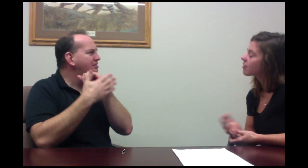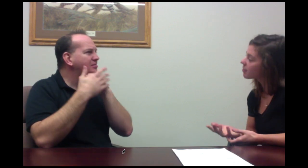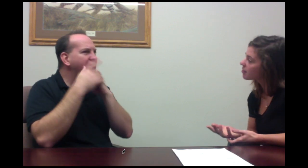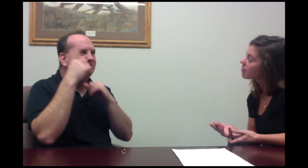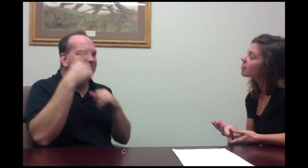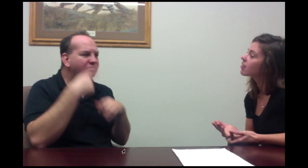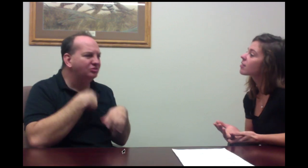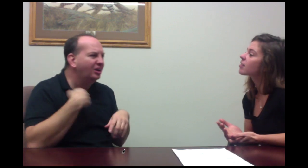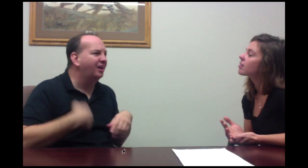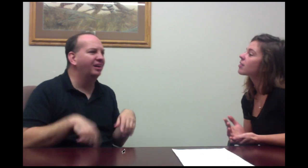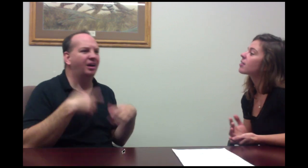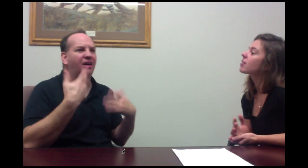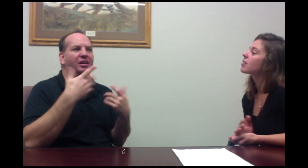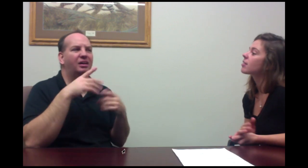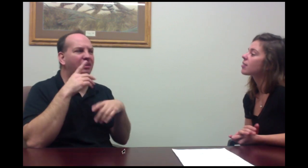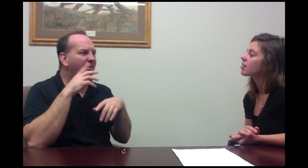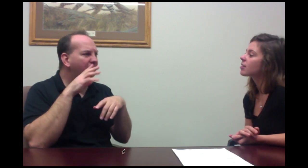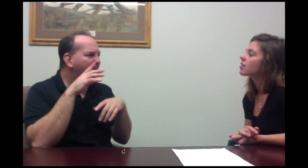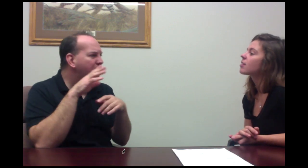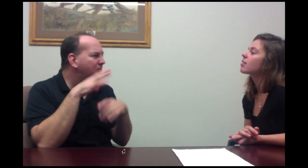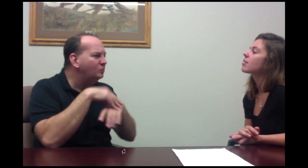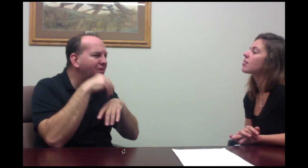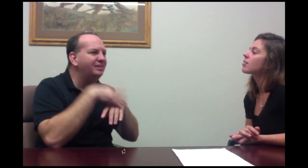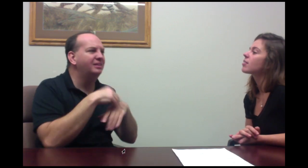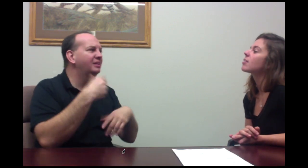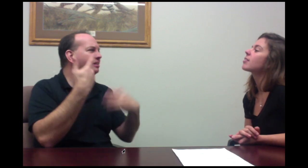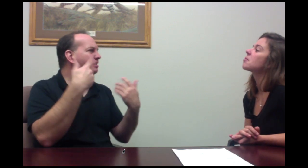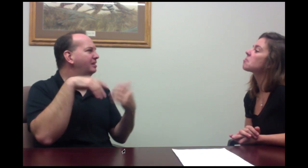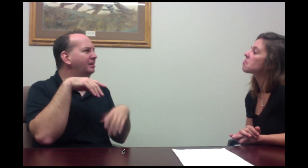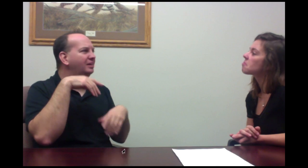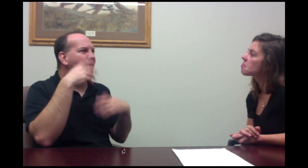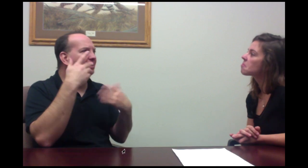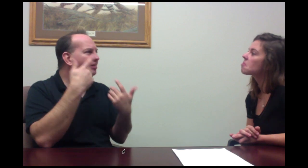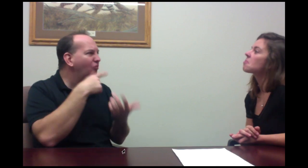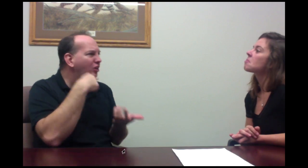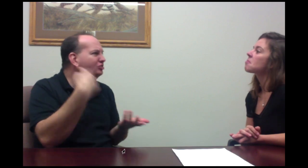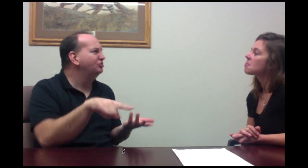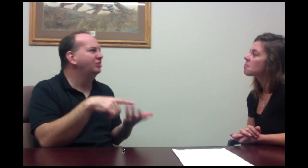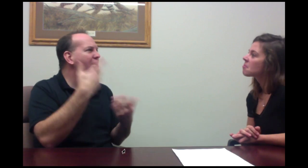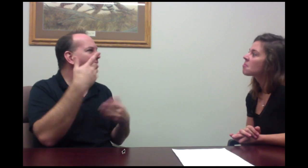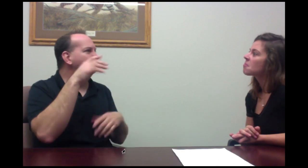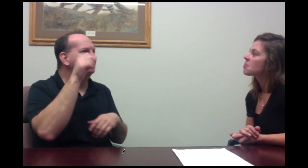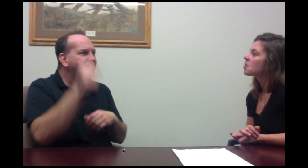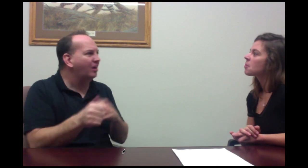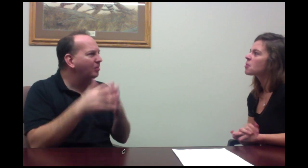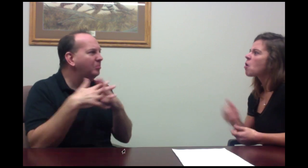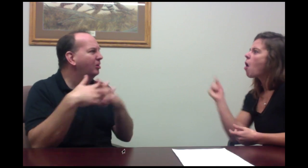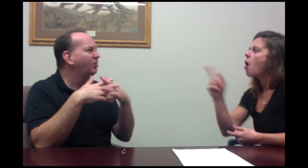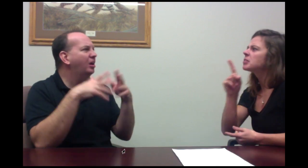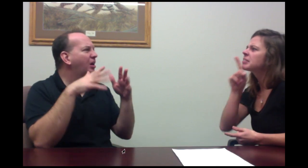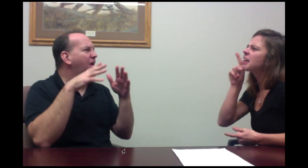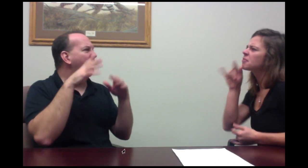well. In China, Sweden, Russia, South